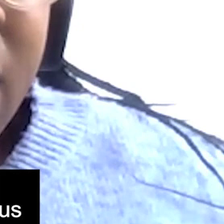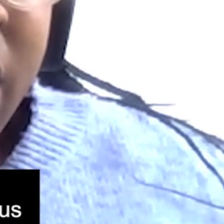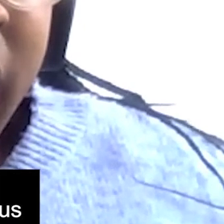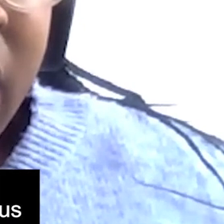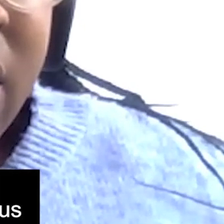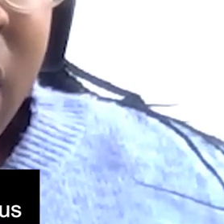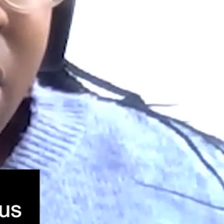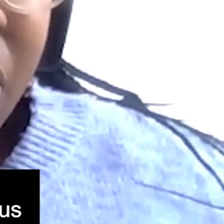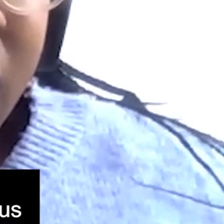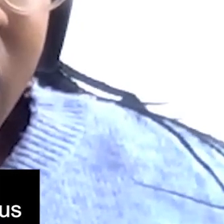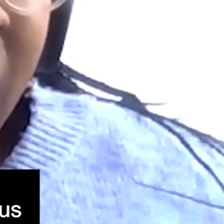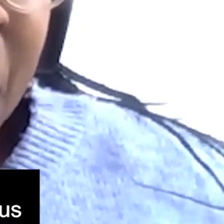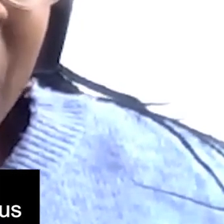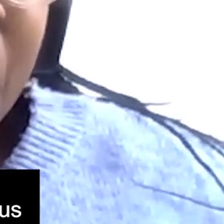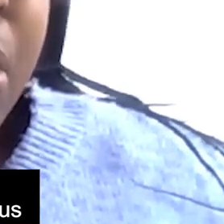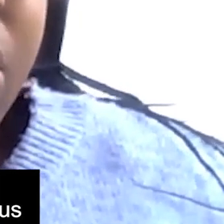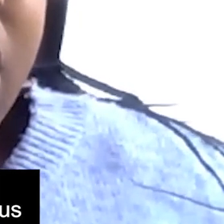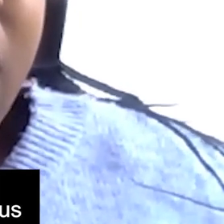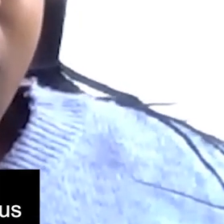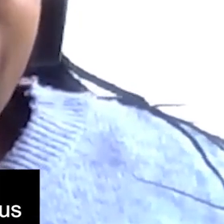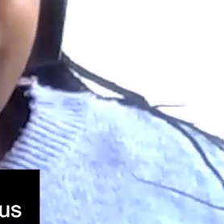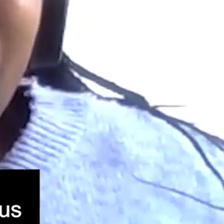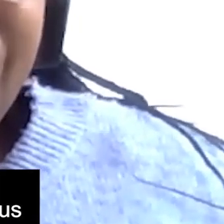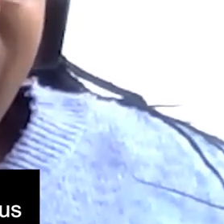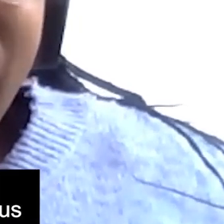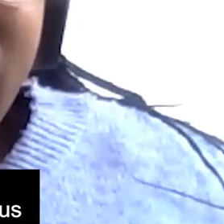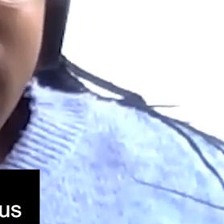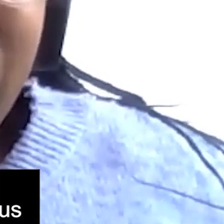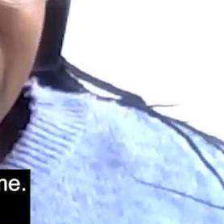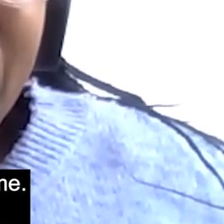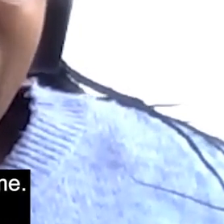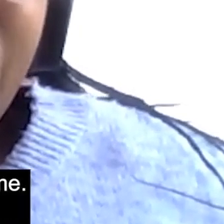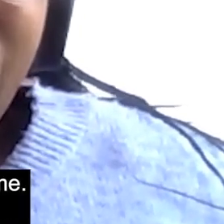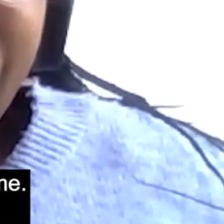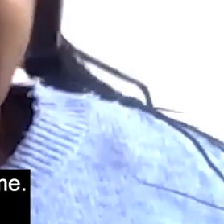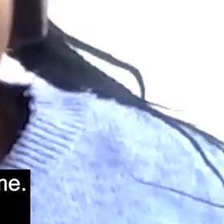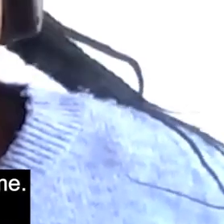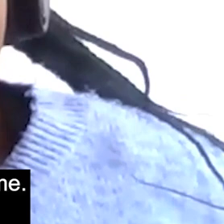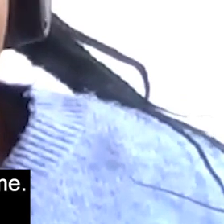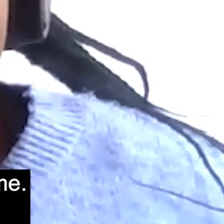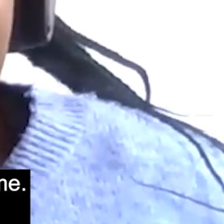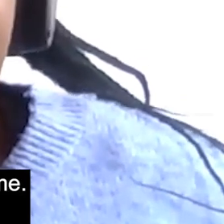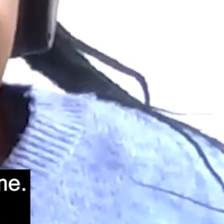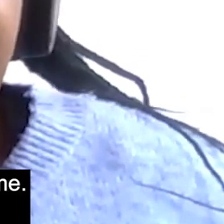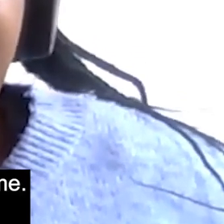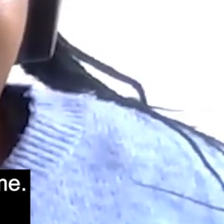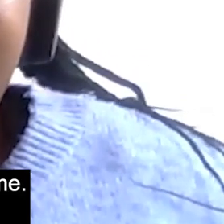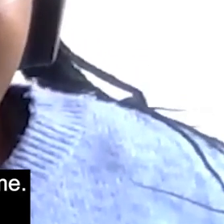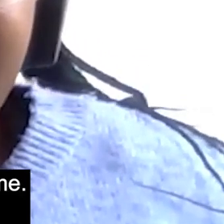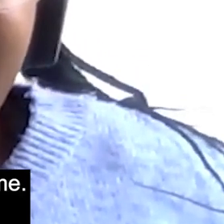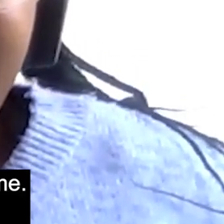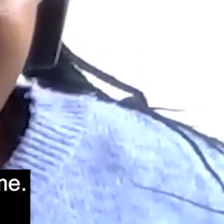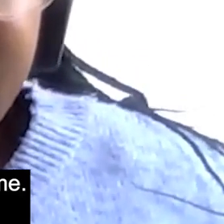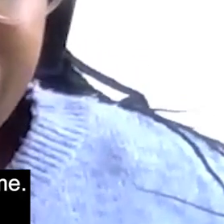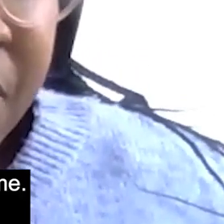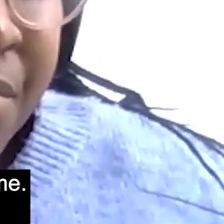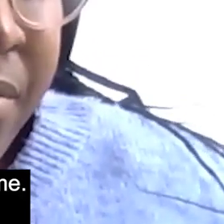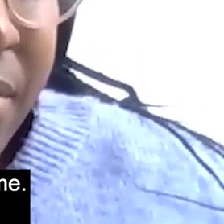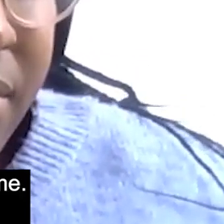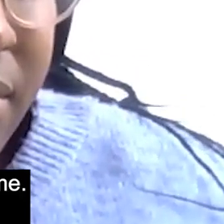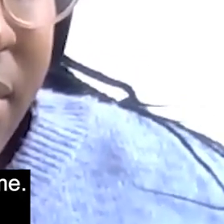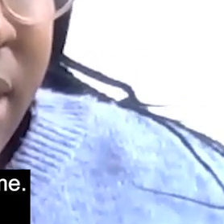I interacted with young people from various impairment groups, which was new for me.